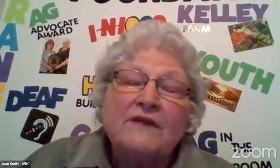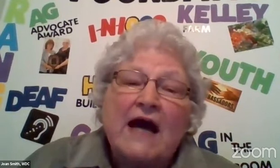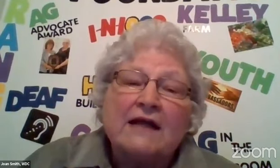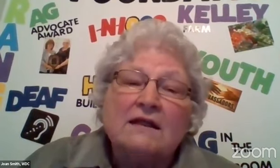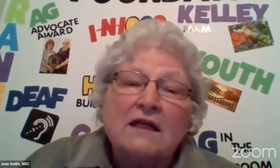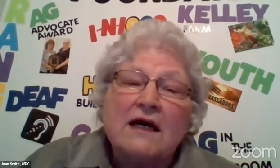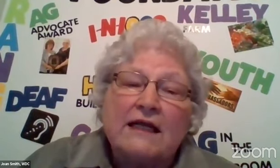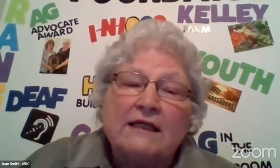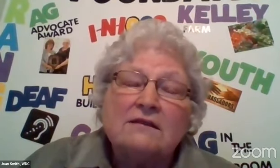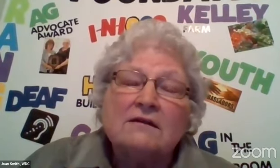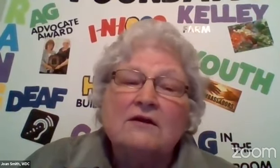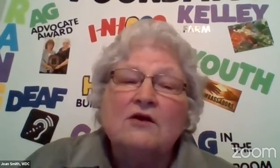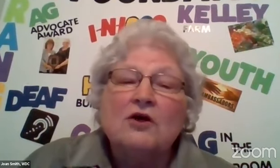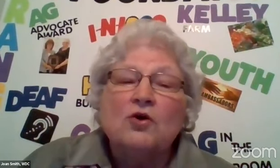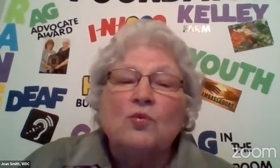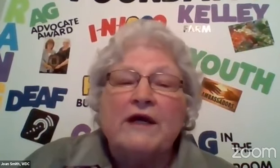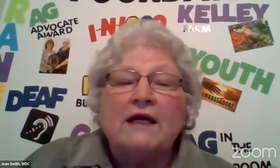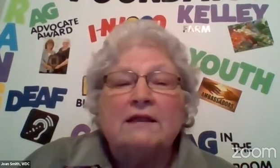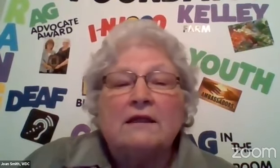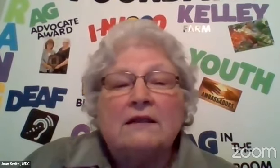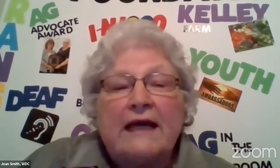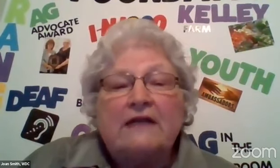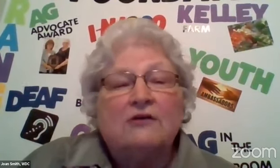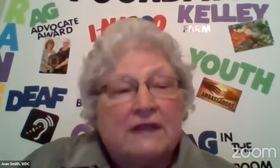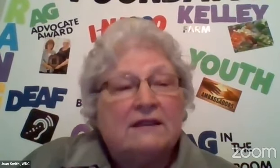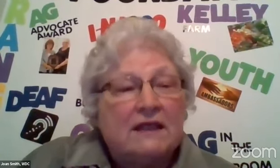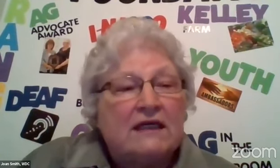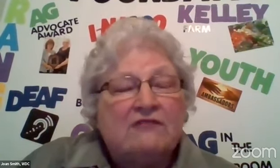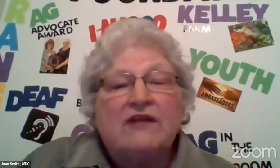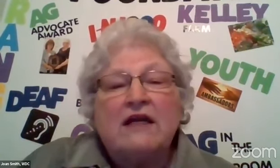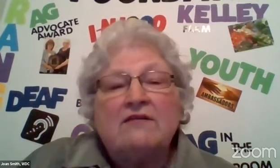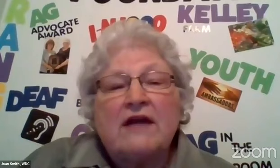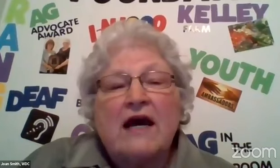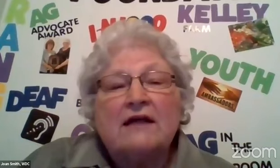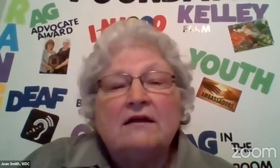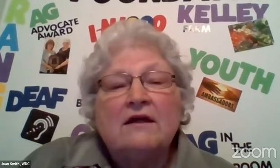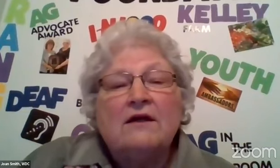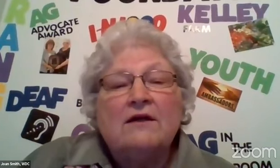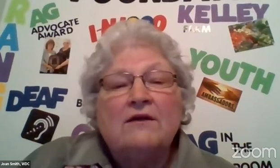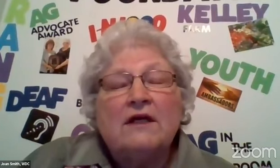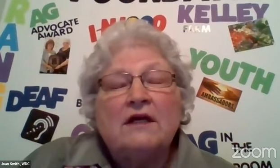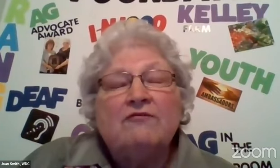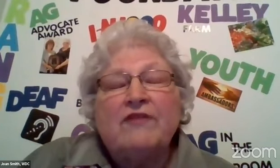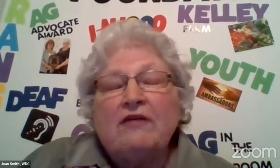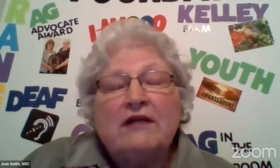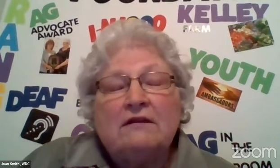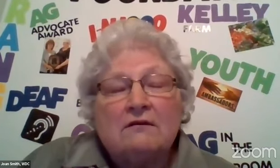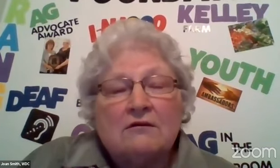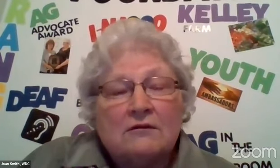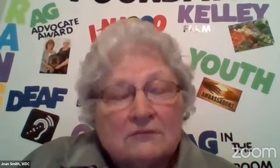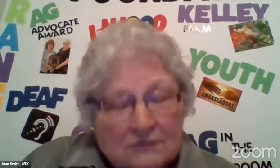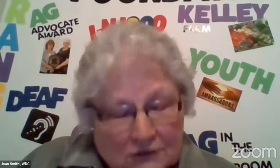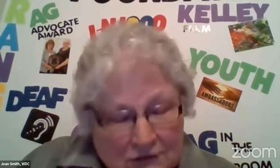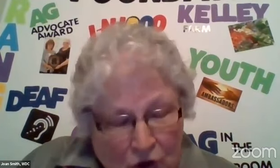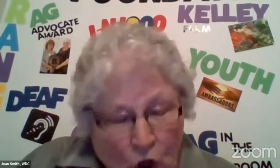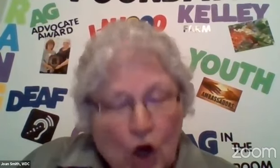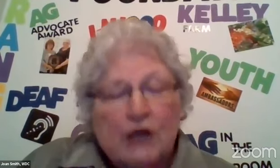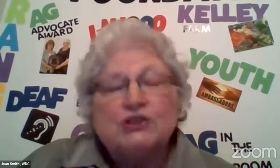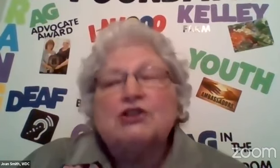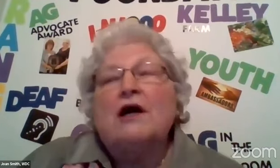that night when later in the evening that the very large, I